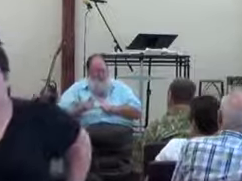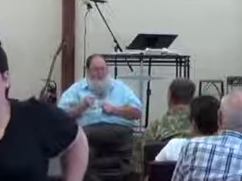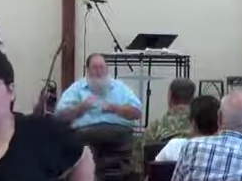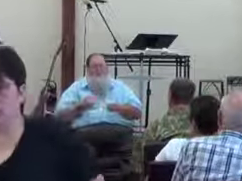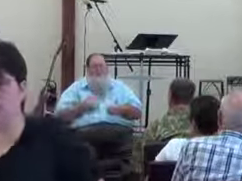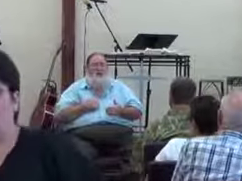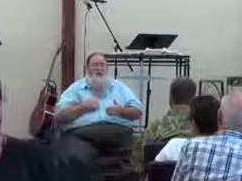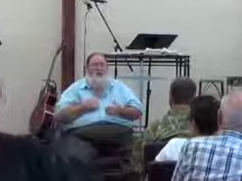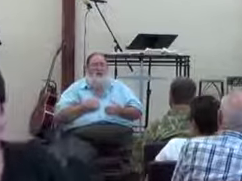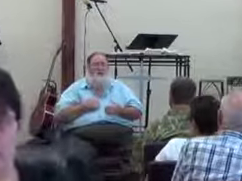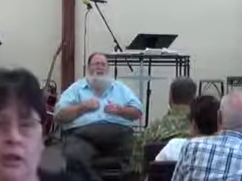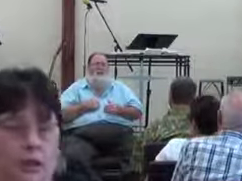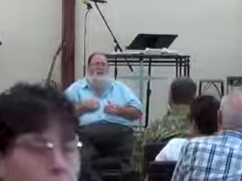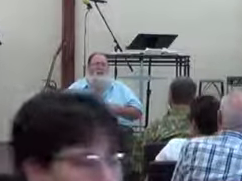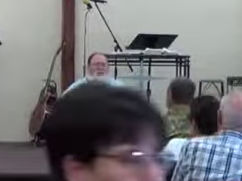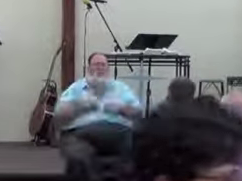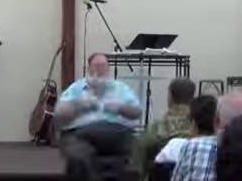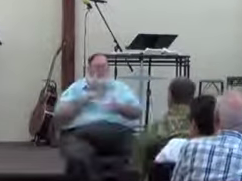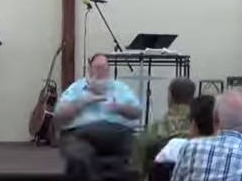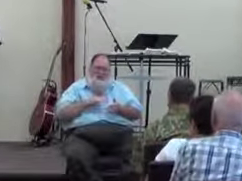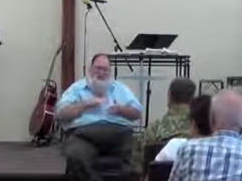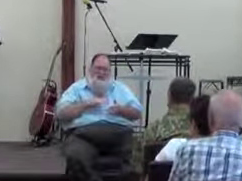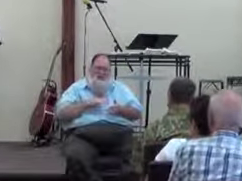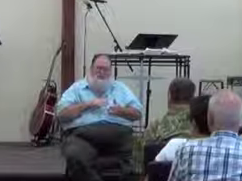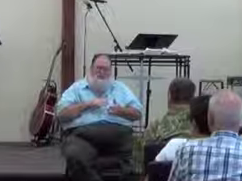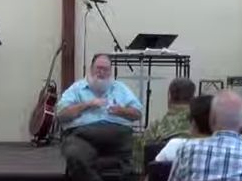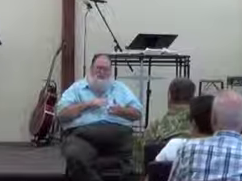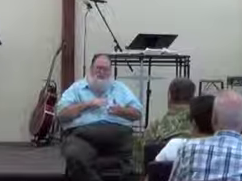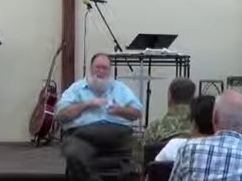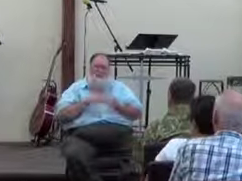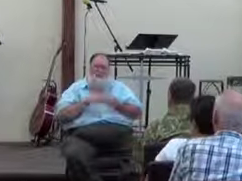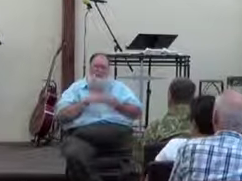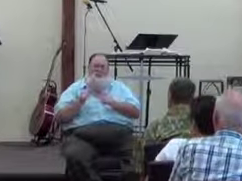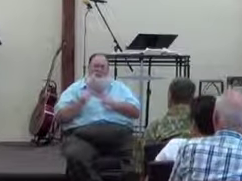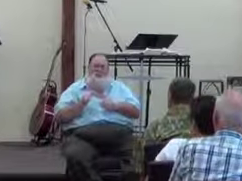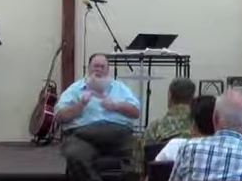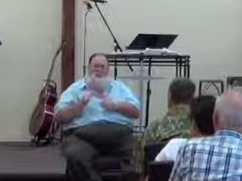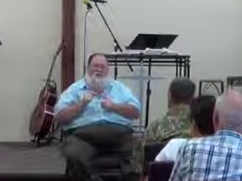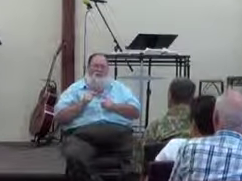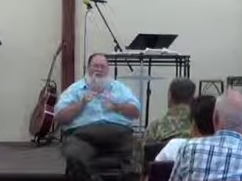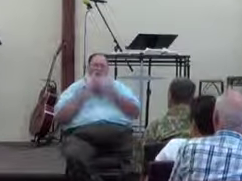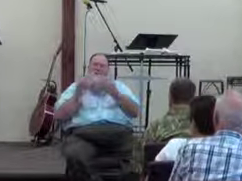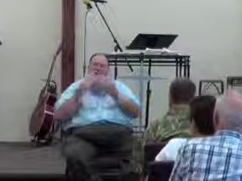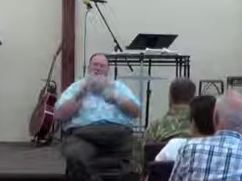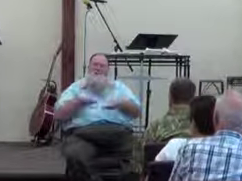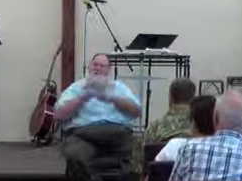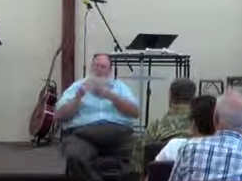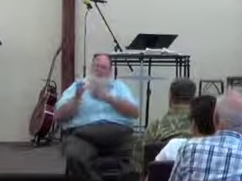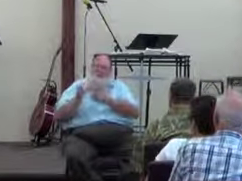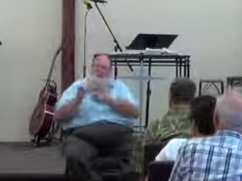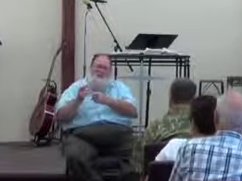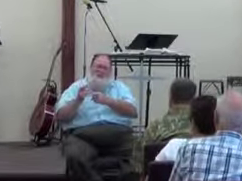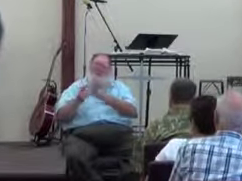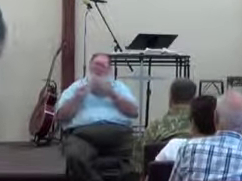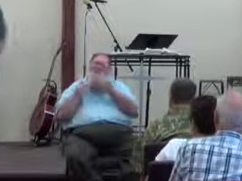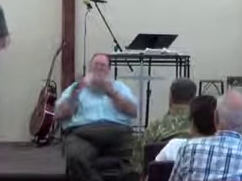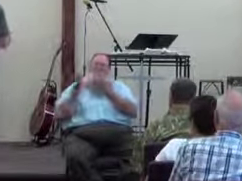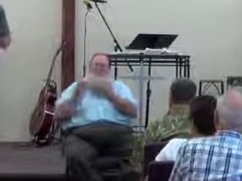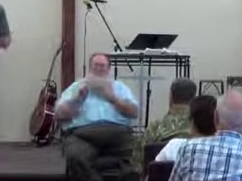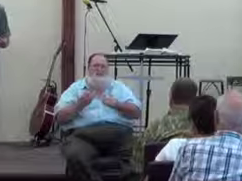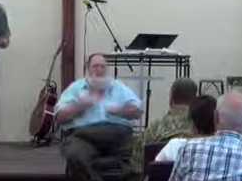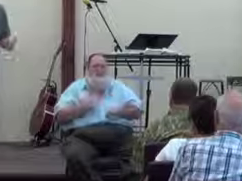to, or went into and studied about, kept leading me back to Thanksgiving and thankfulness.